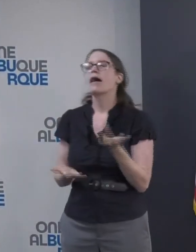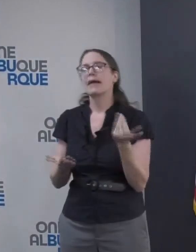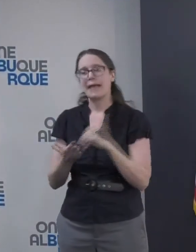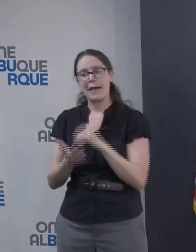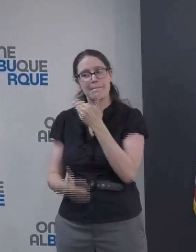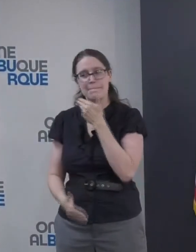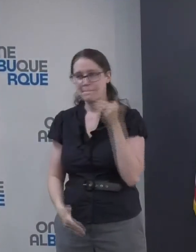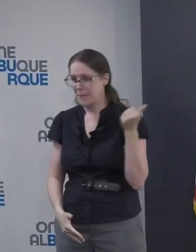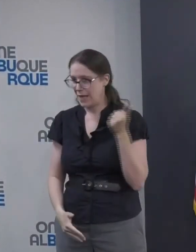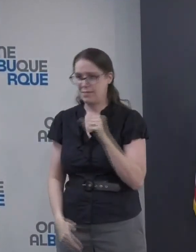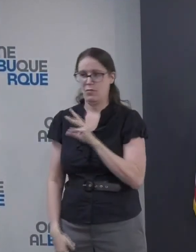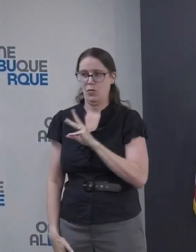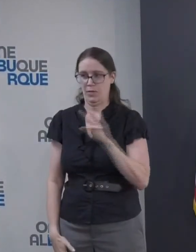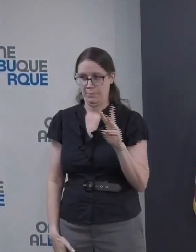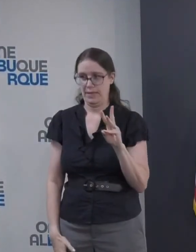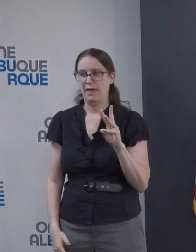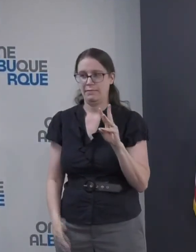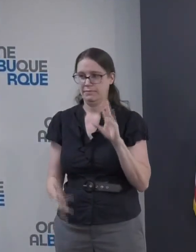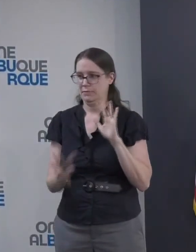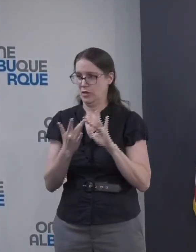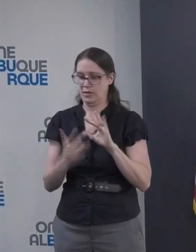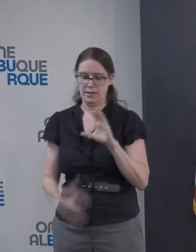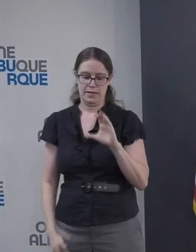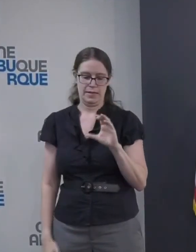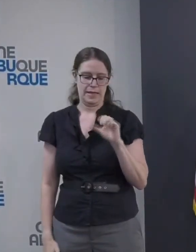again, is to go to the planning department website,